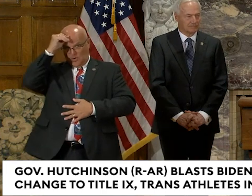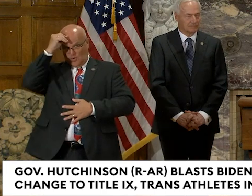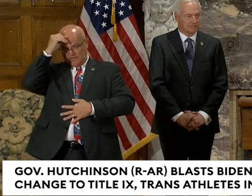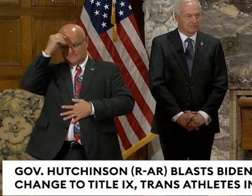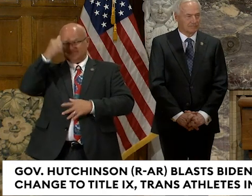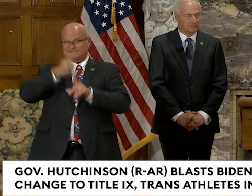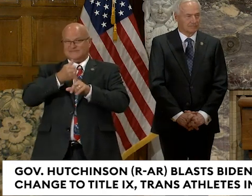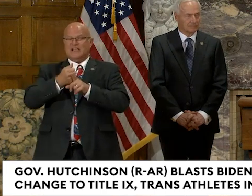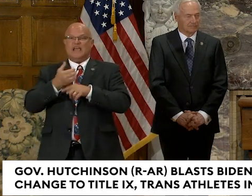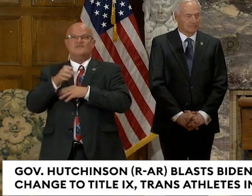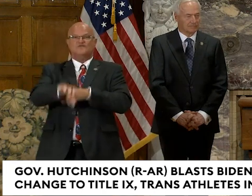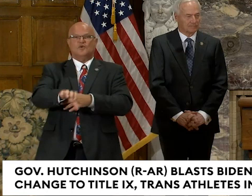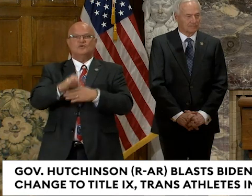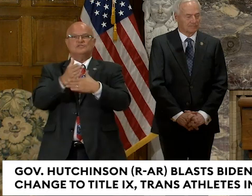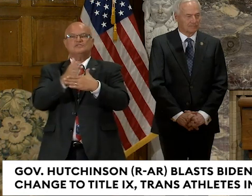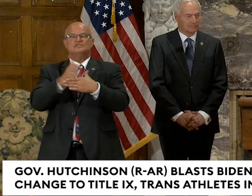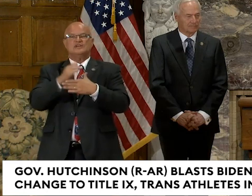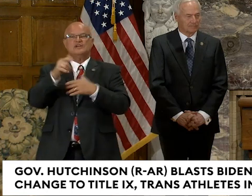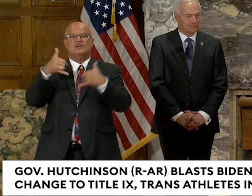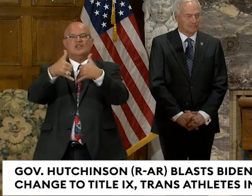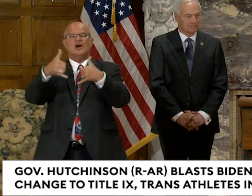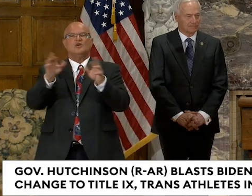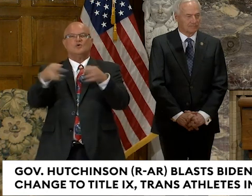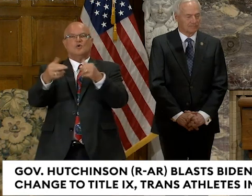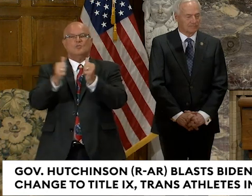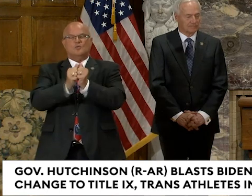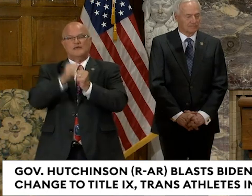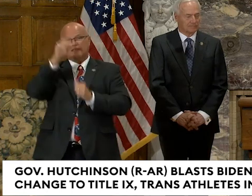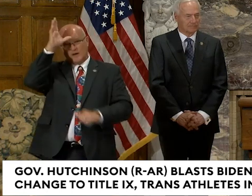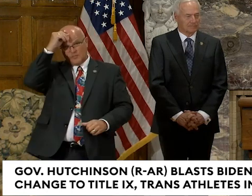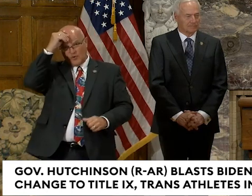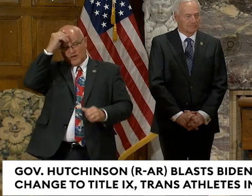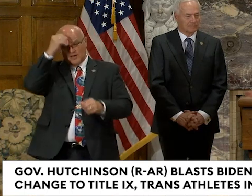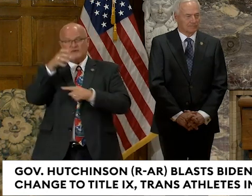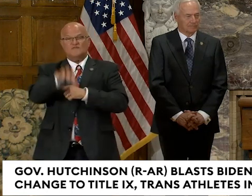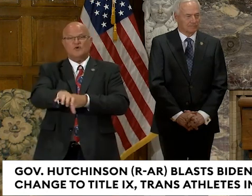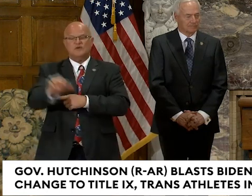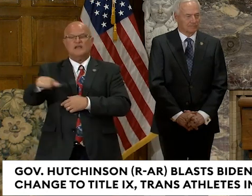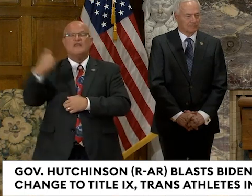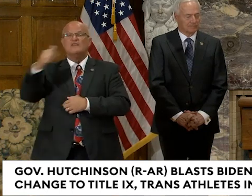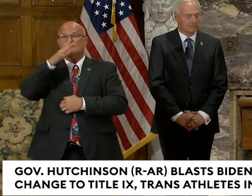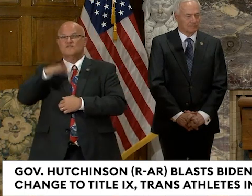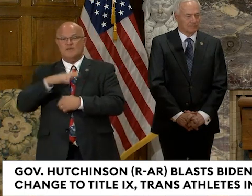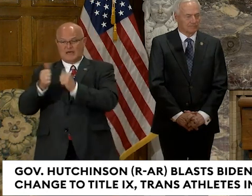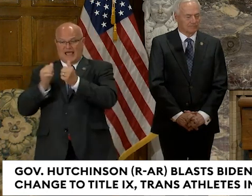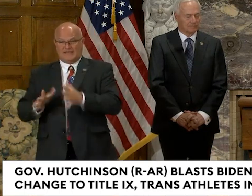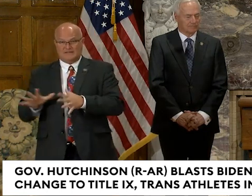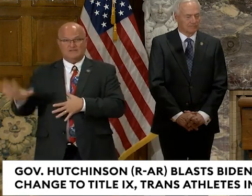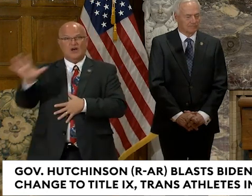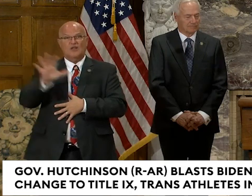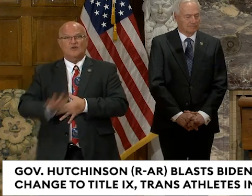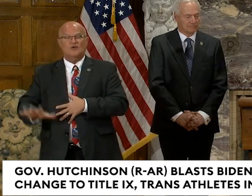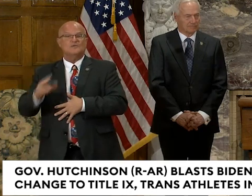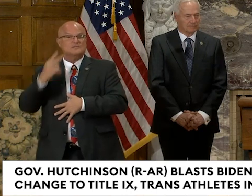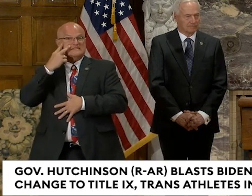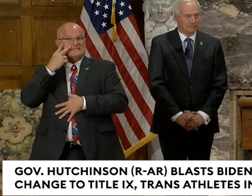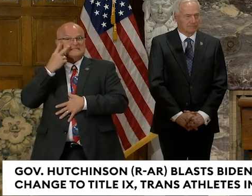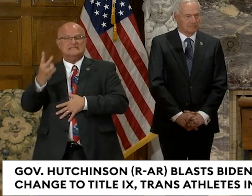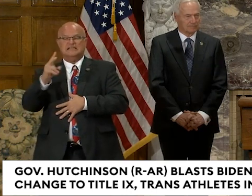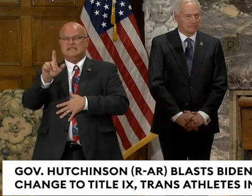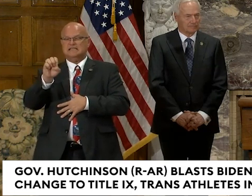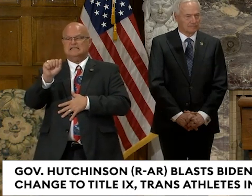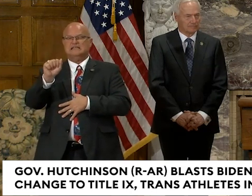forced to share a locker room with a biological male, being forced, she and the other female athletes, to see